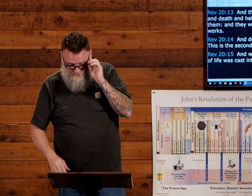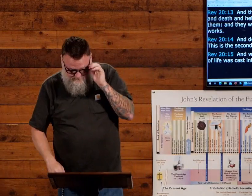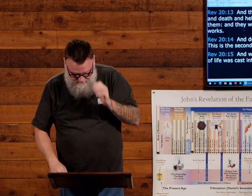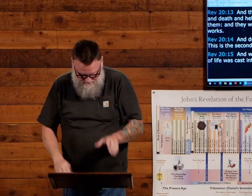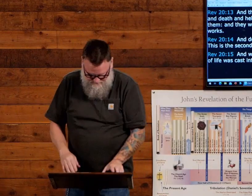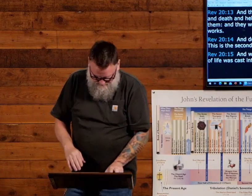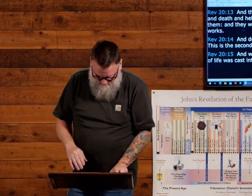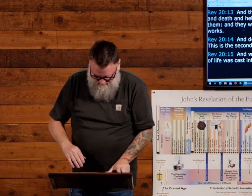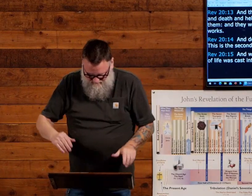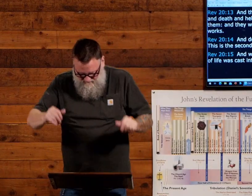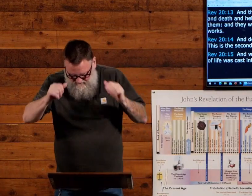So let's close in prayer.